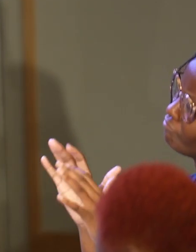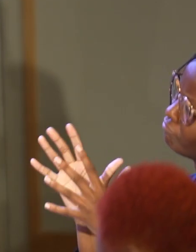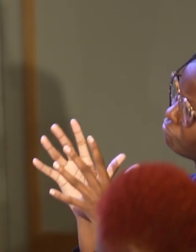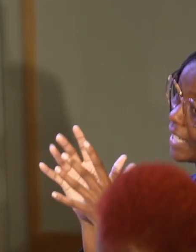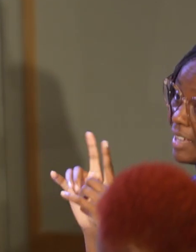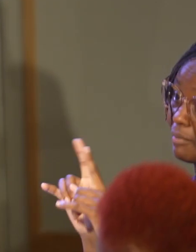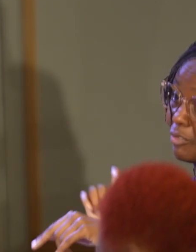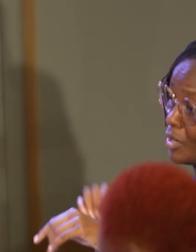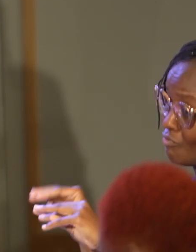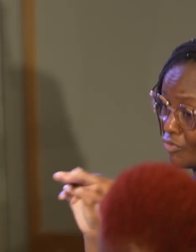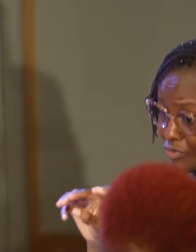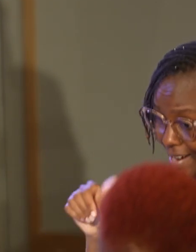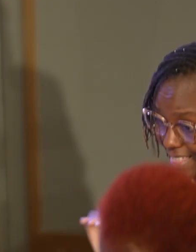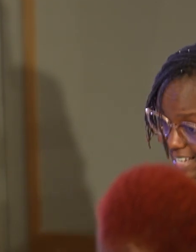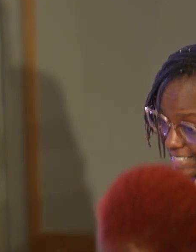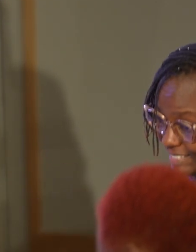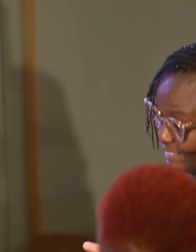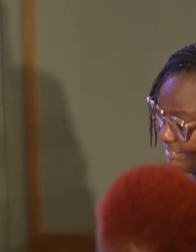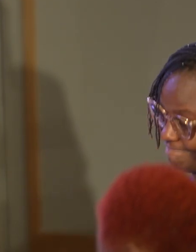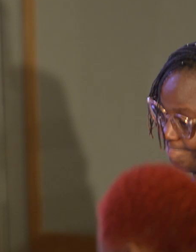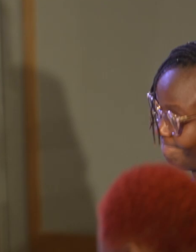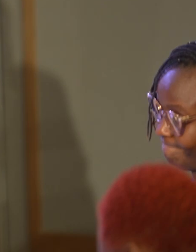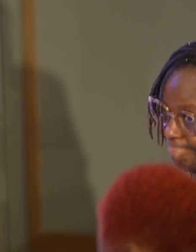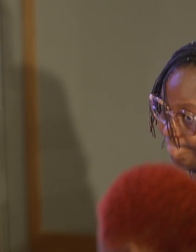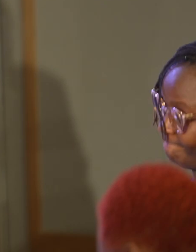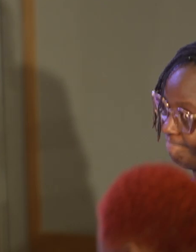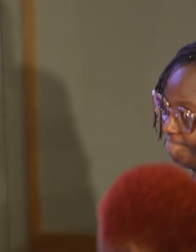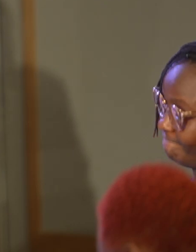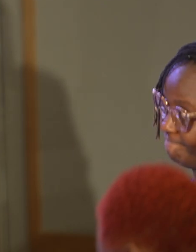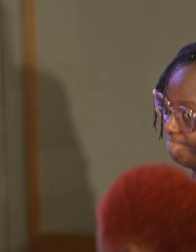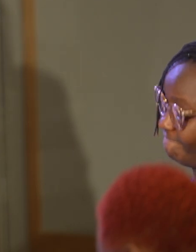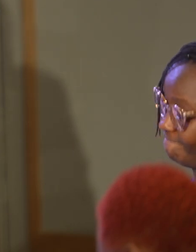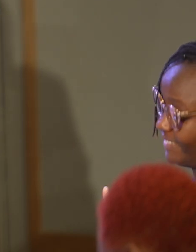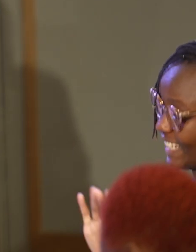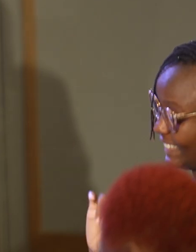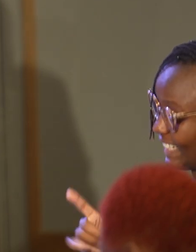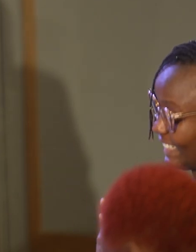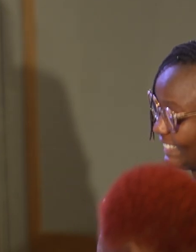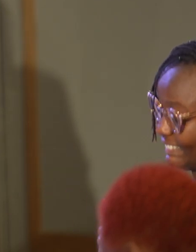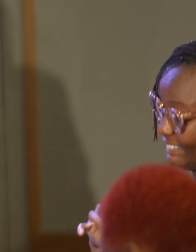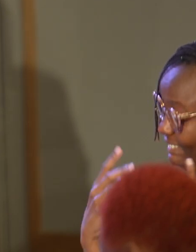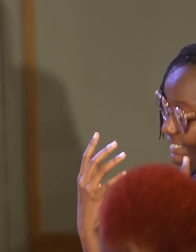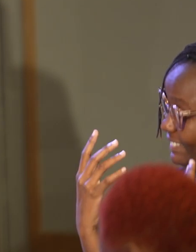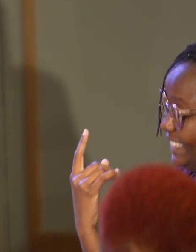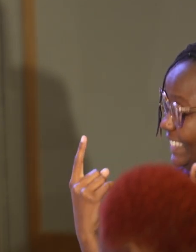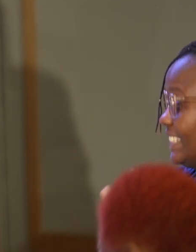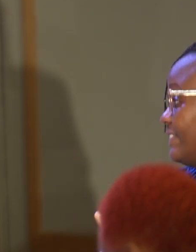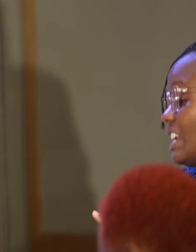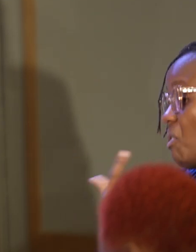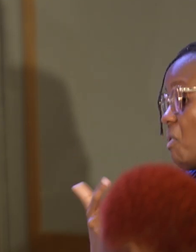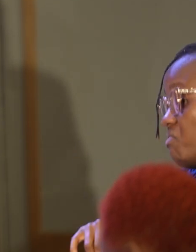when you go to the other countries, you find that the way they are done is different. And